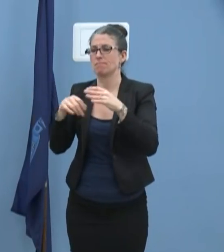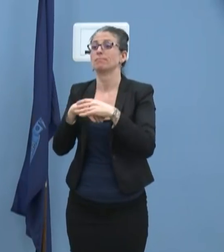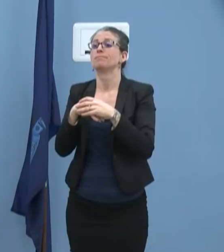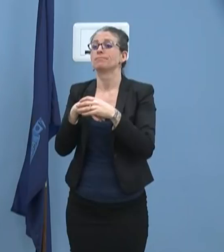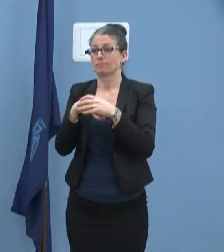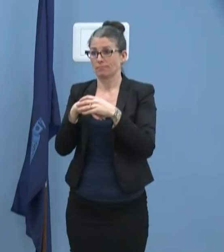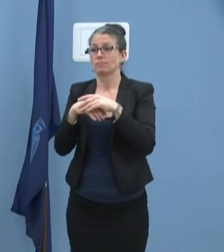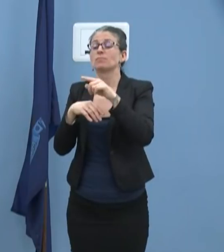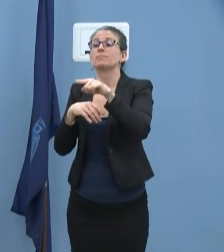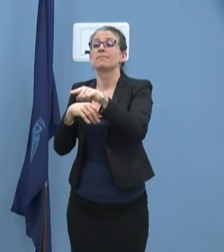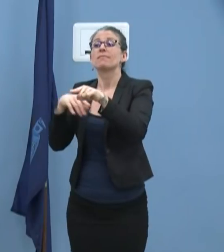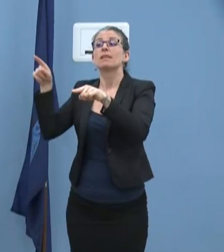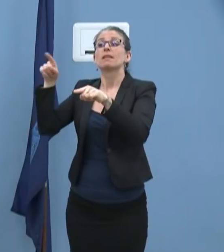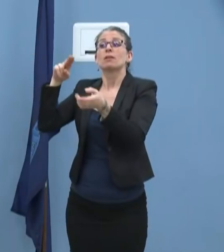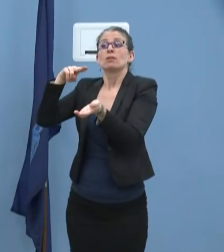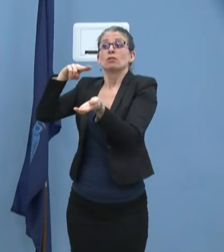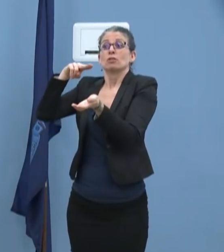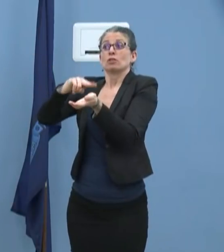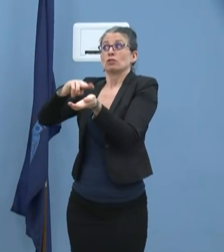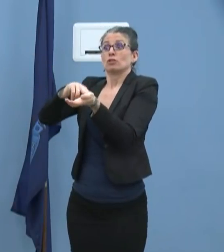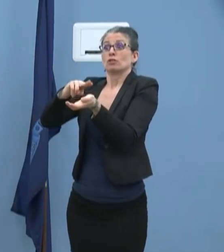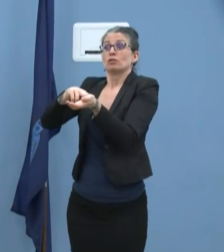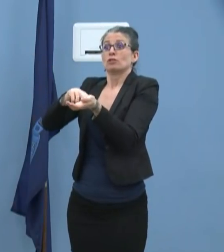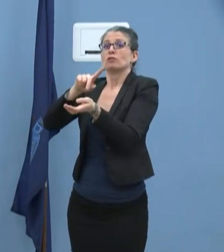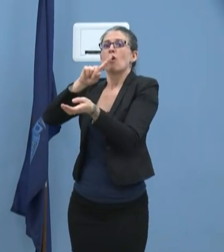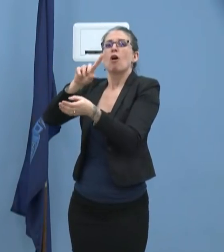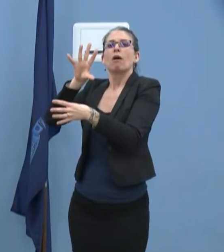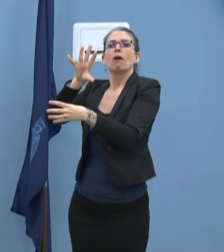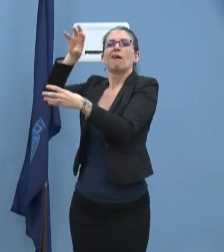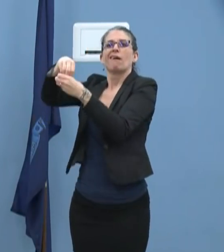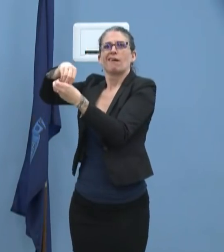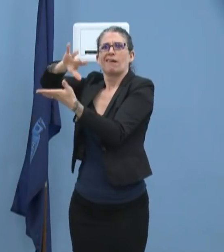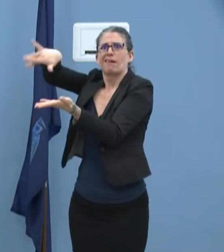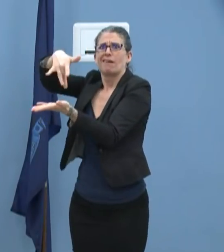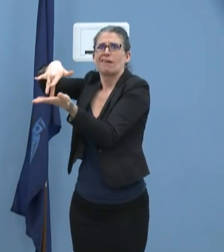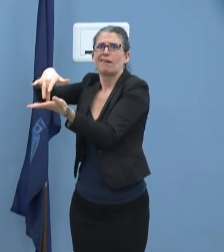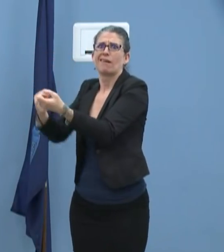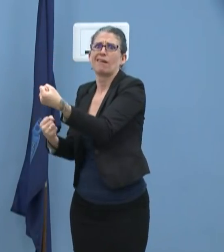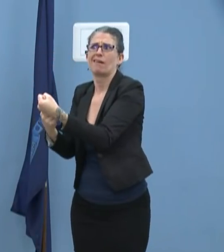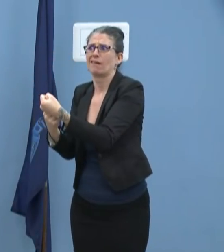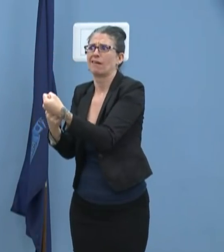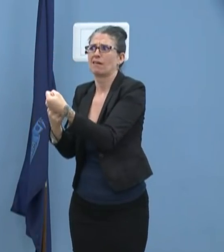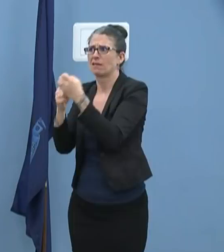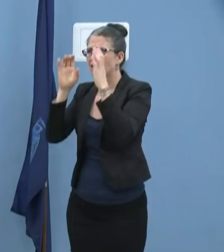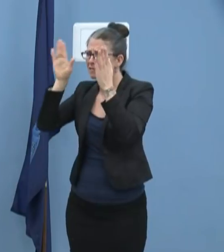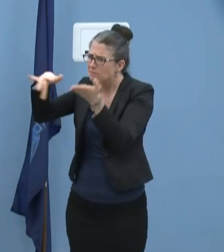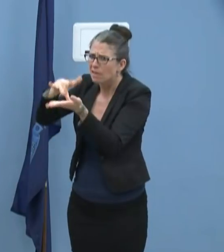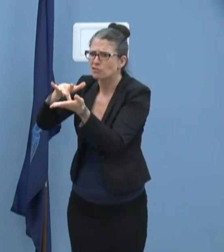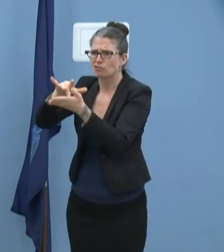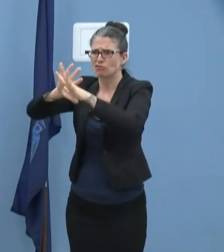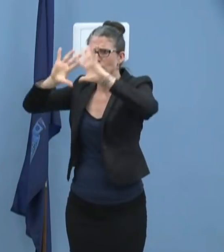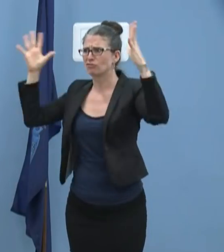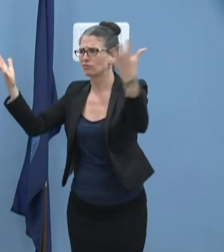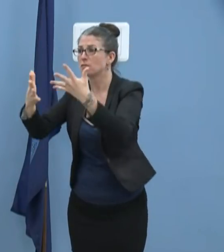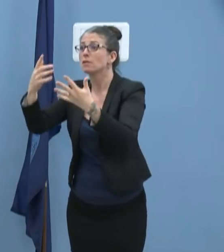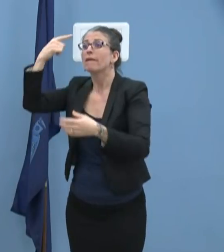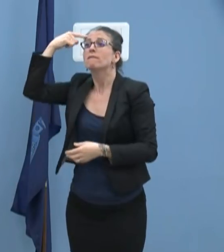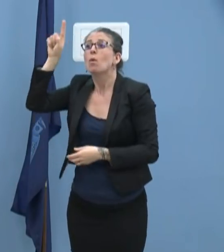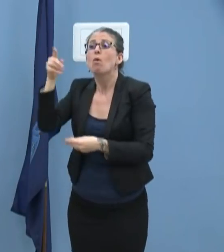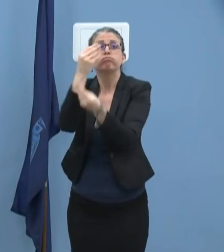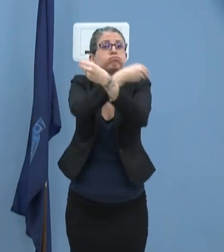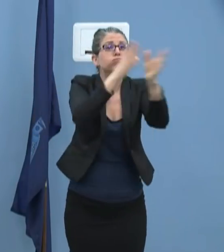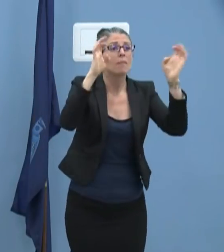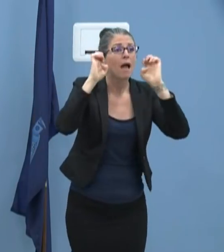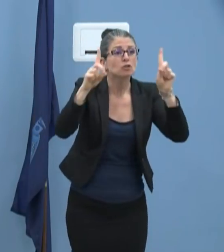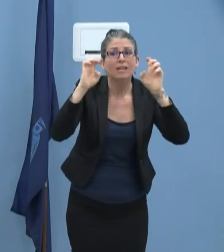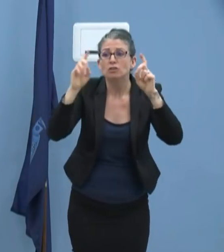epidemiology force in doing two things, answering questions from the public and providers, and then also doing some of